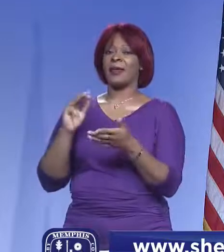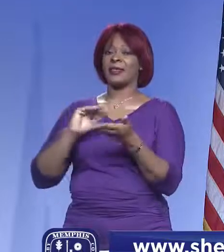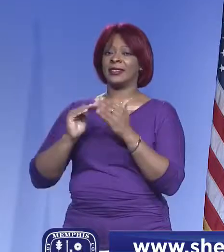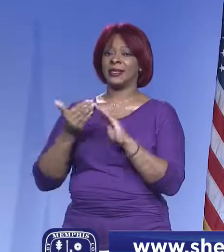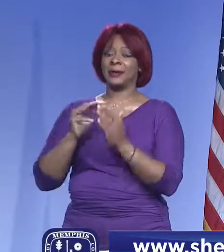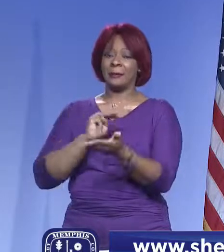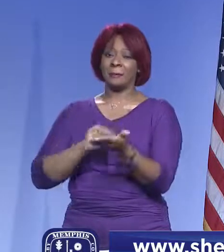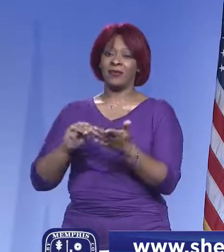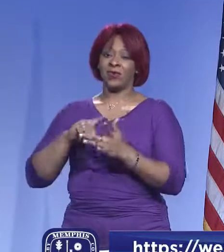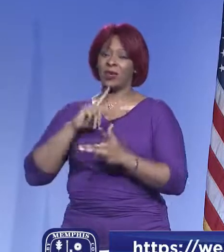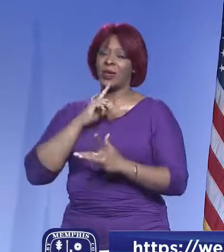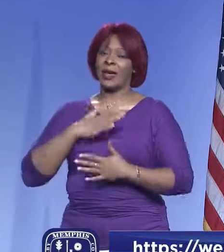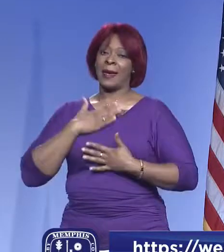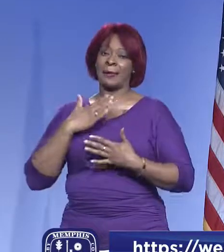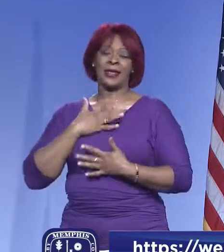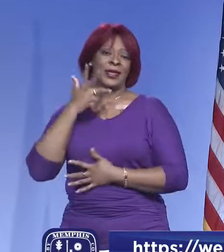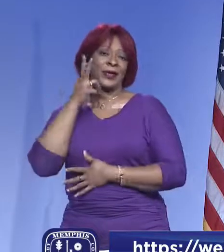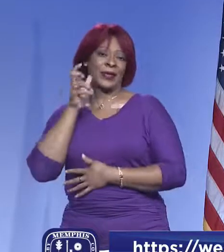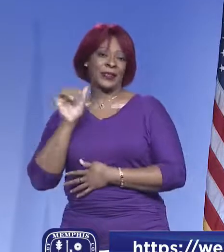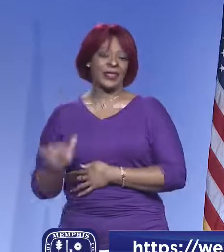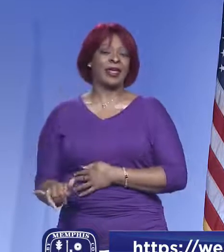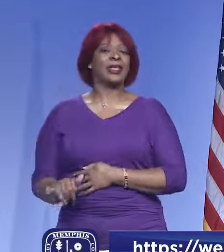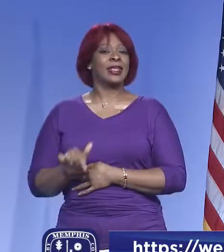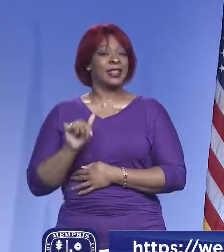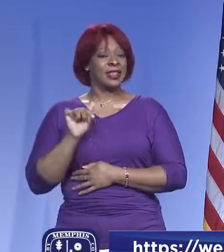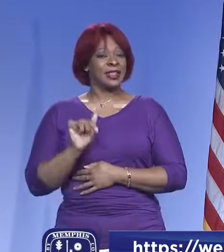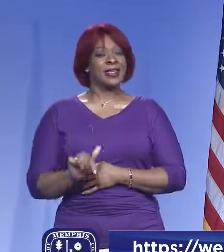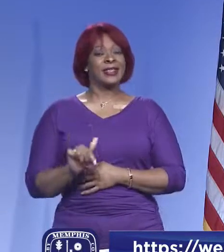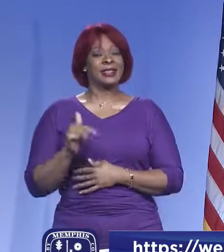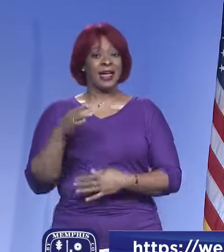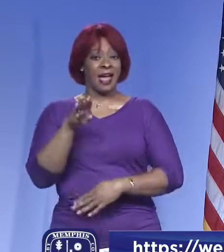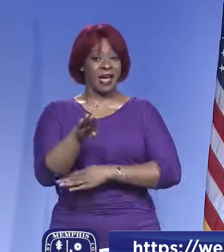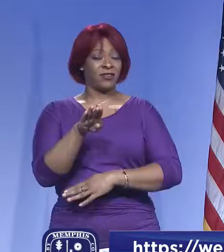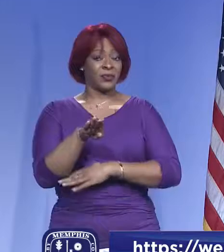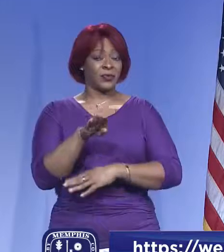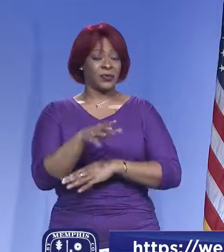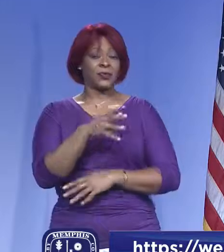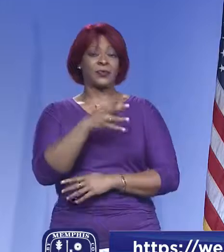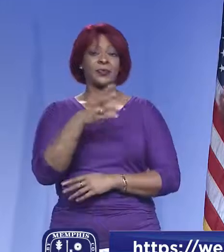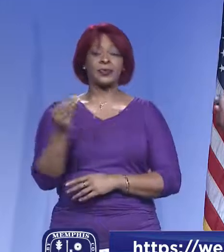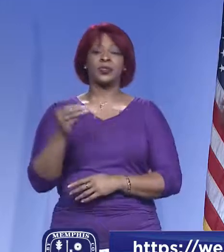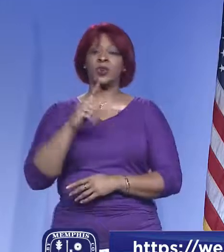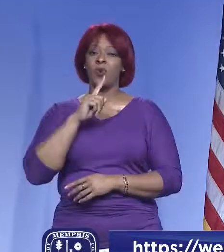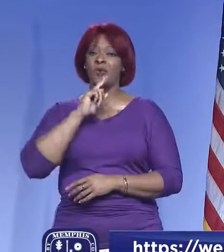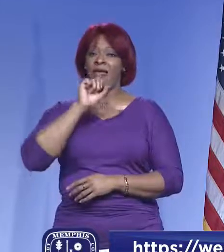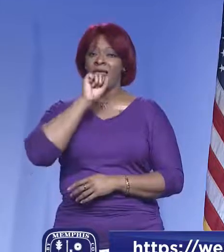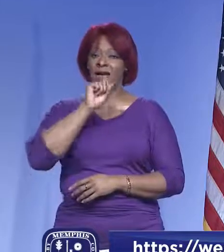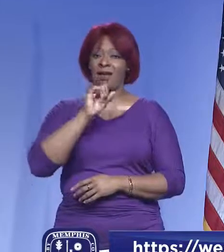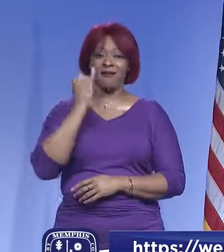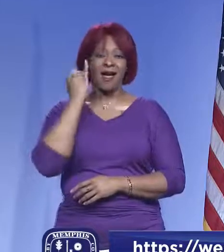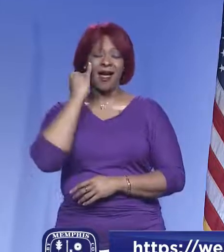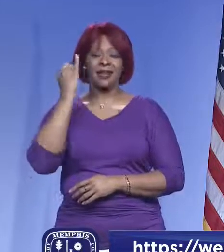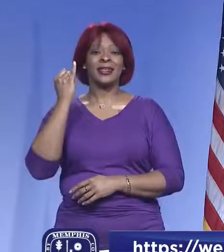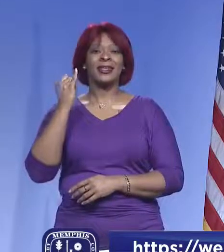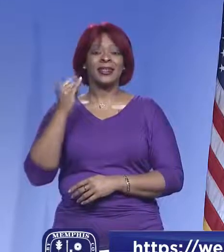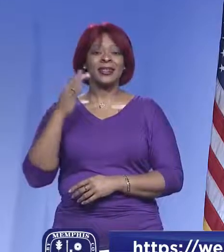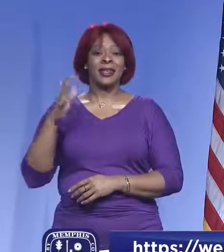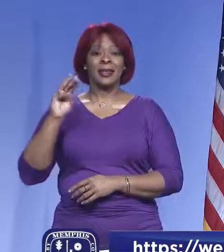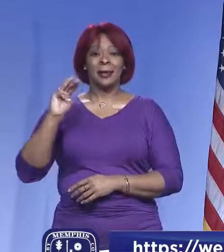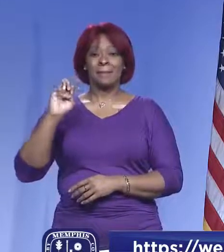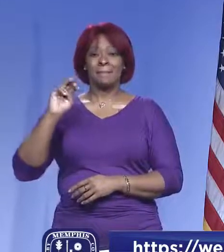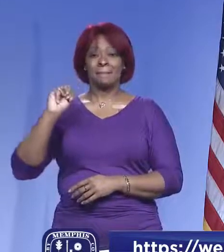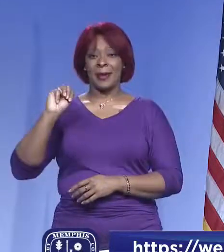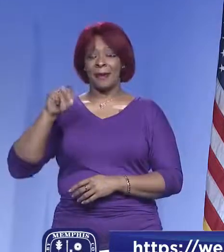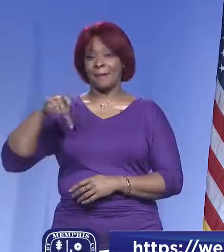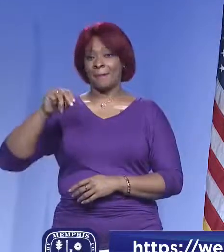really pleased to hear that this afternoon. And I love the idea of the Meth Pop. So shout out to Meth